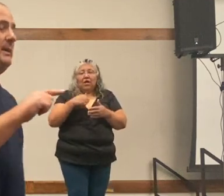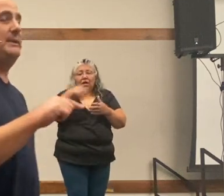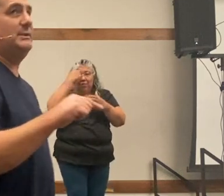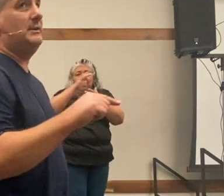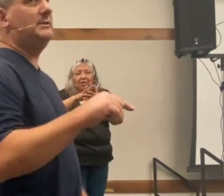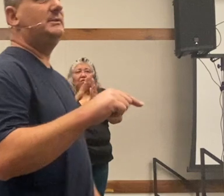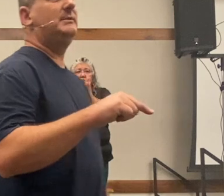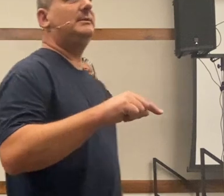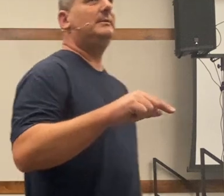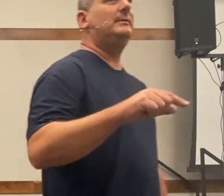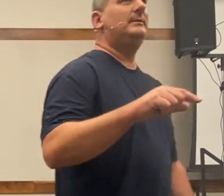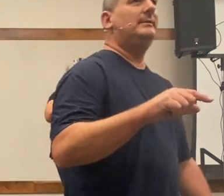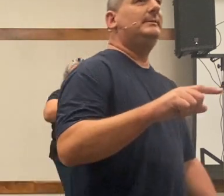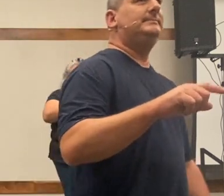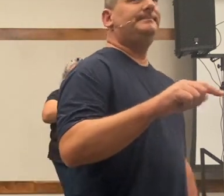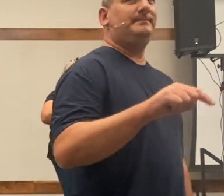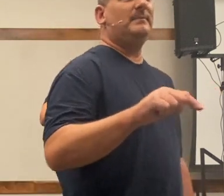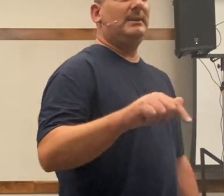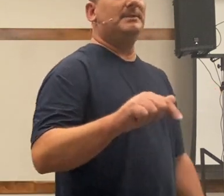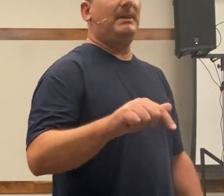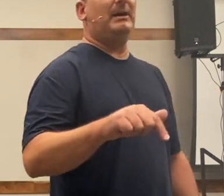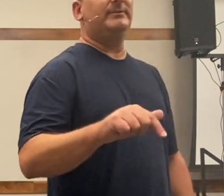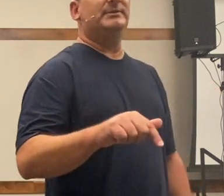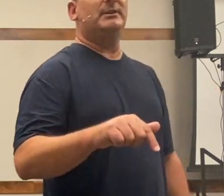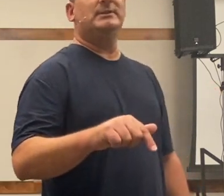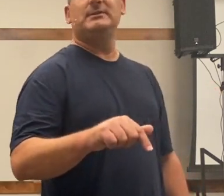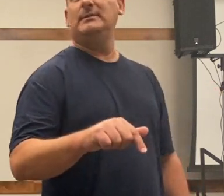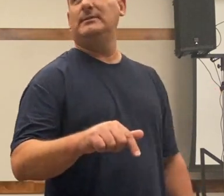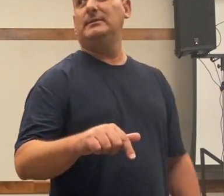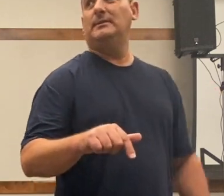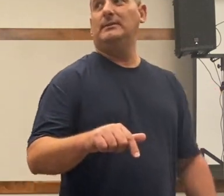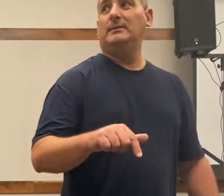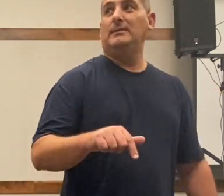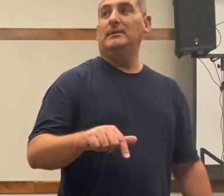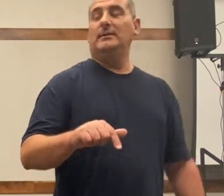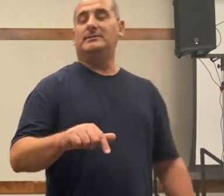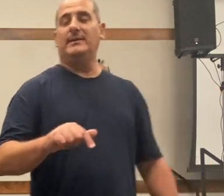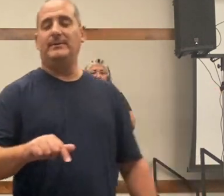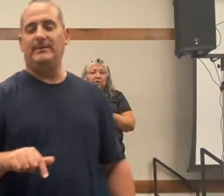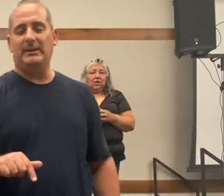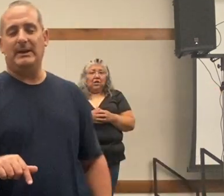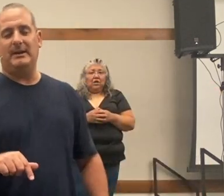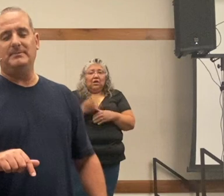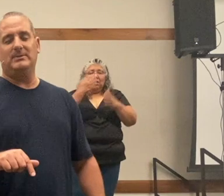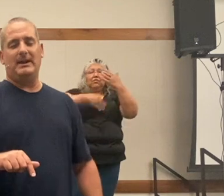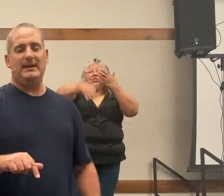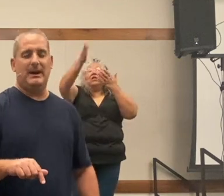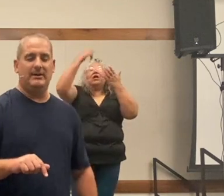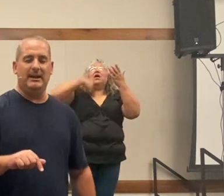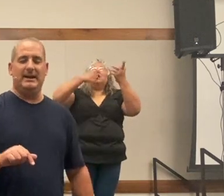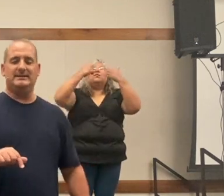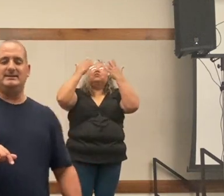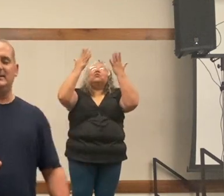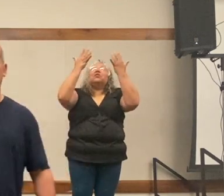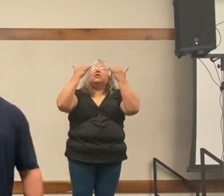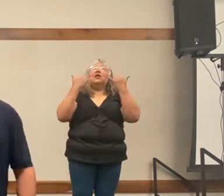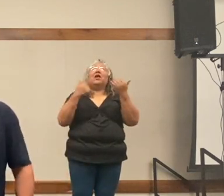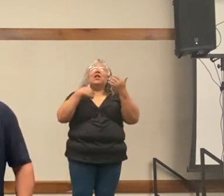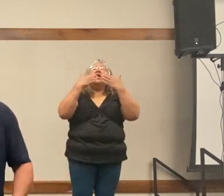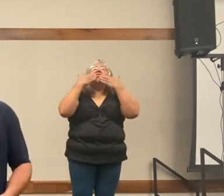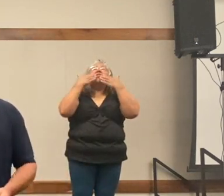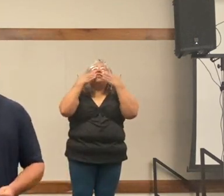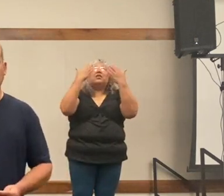that a praying church is a powerful church. Yes, sir. And so, Heavenly Father, I come to you right now, and I just thank